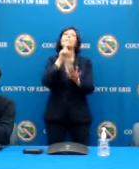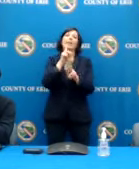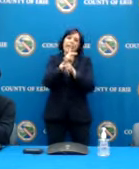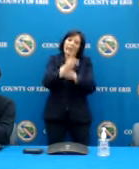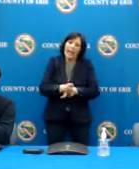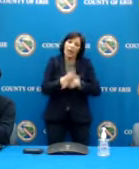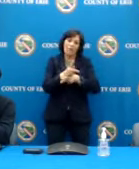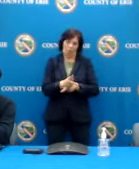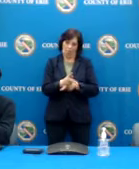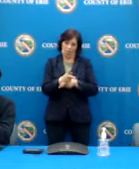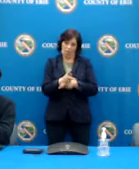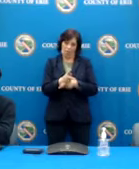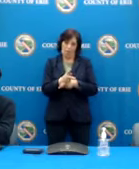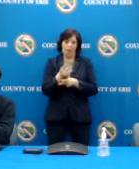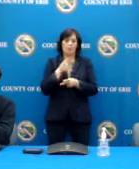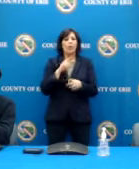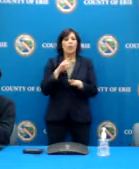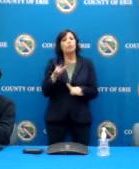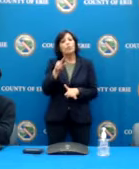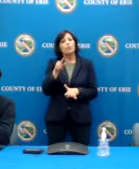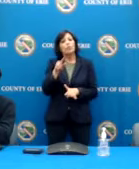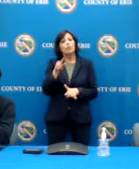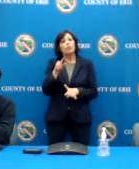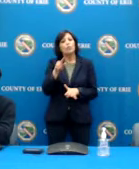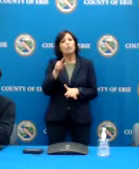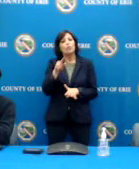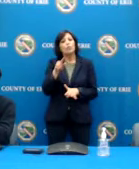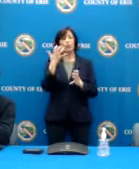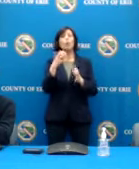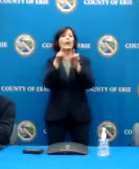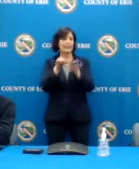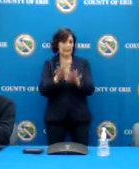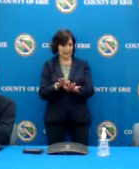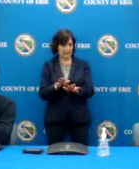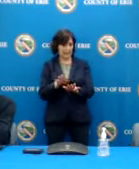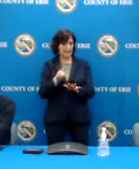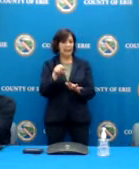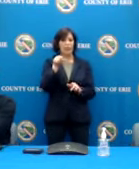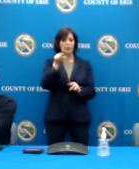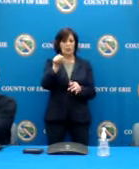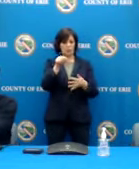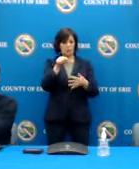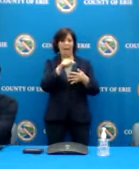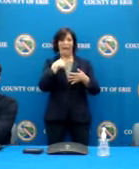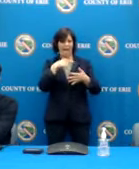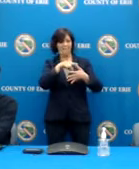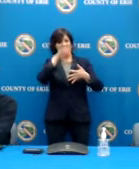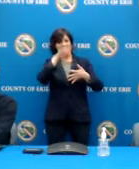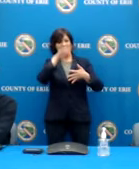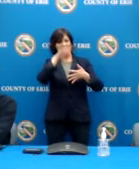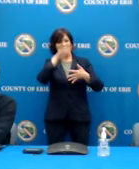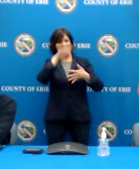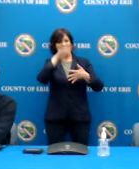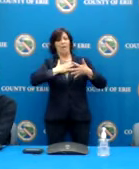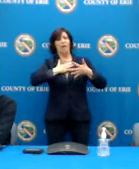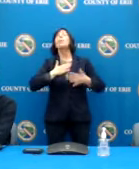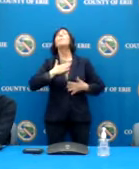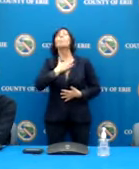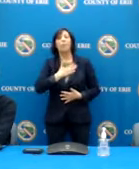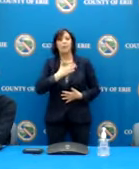careful. So we really encourage you, if you want to get a test and you're in one of these categories, please call the